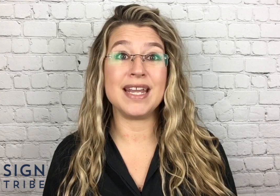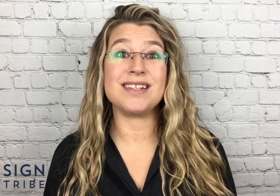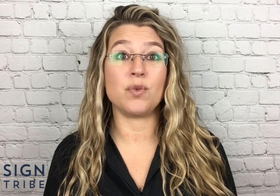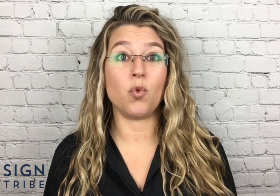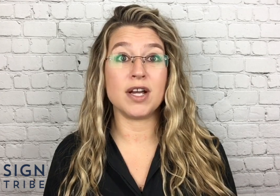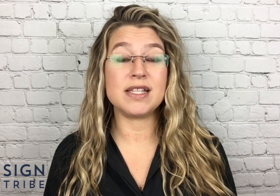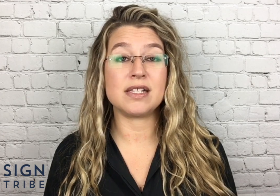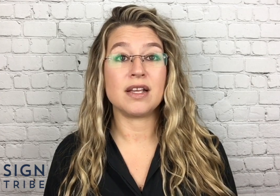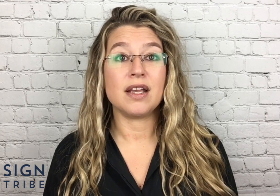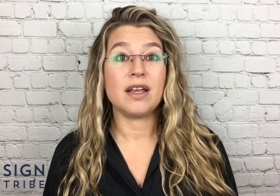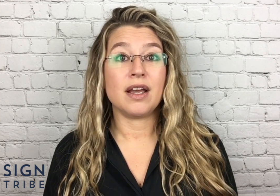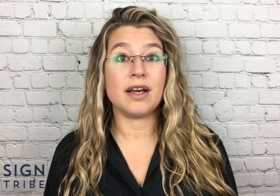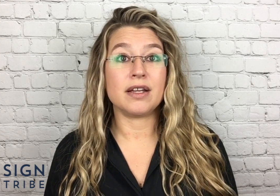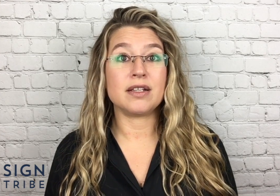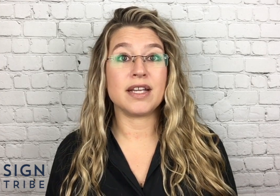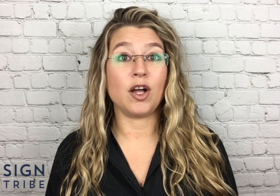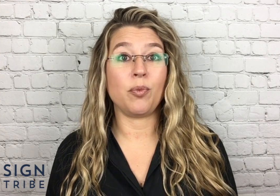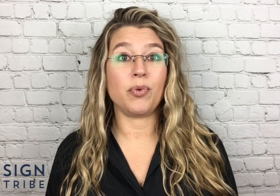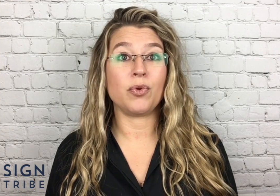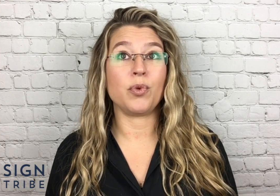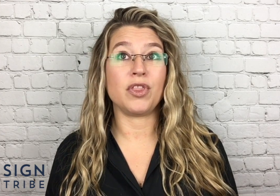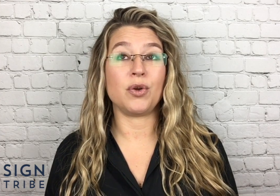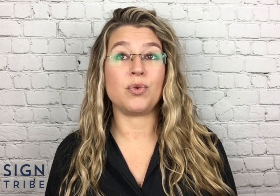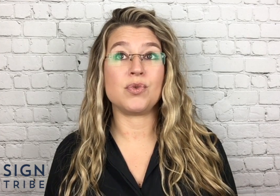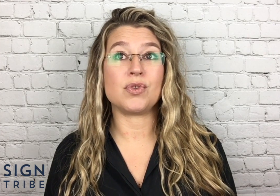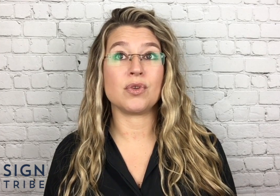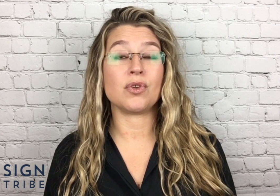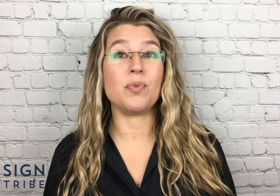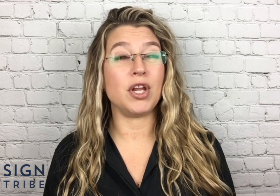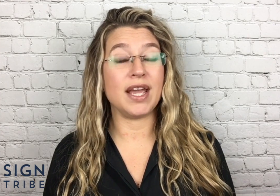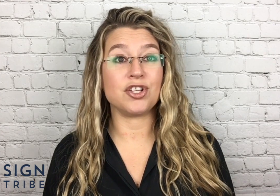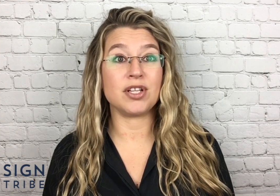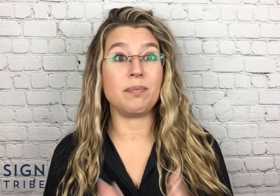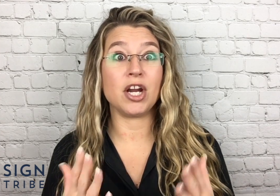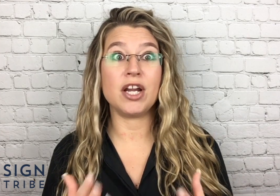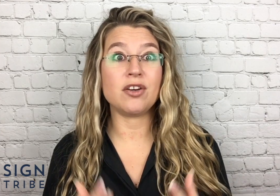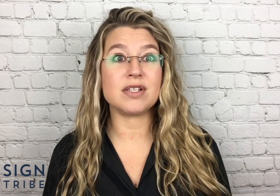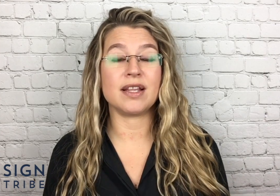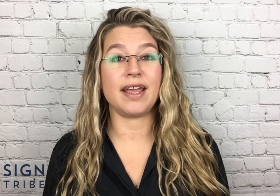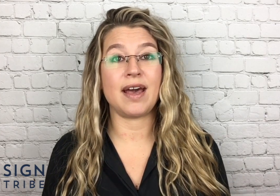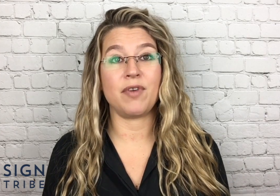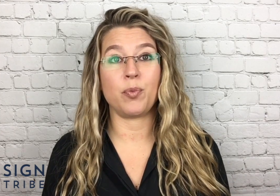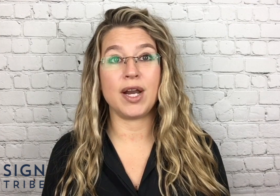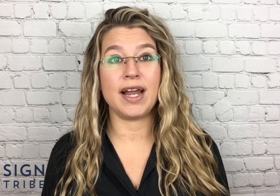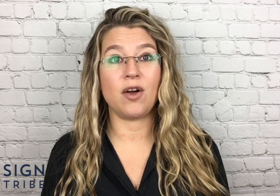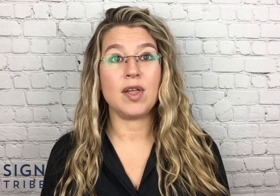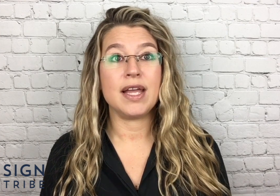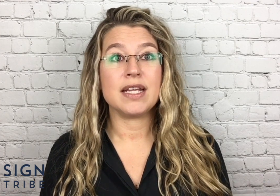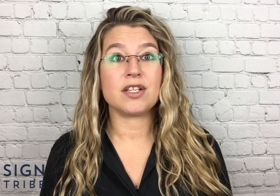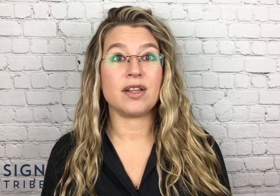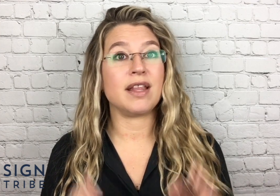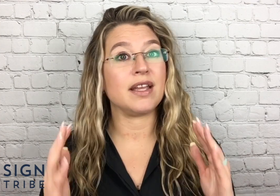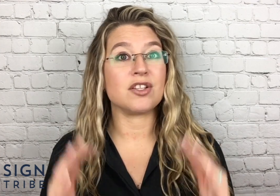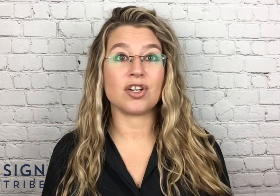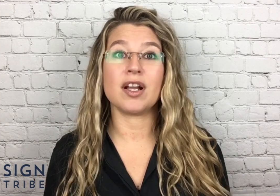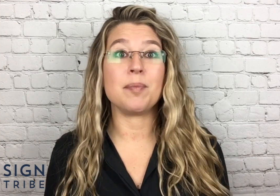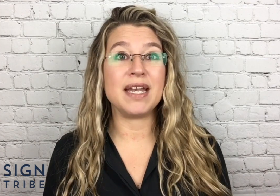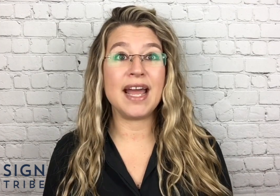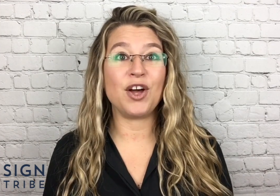and wants to help with those communication barriers that they have up right now, so that they can start coming down and